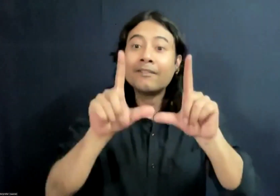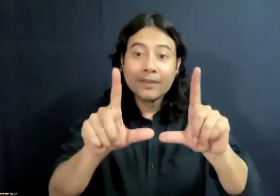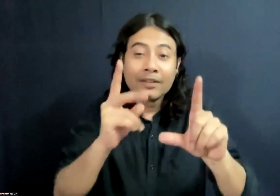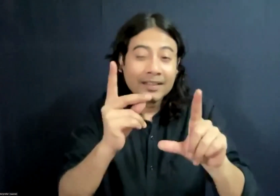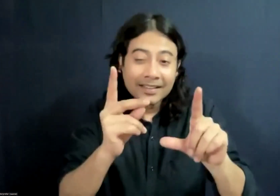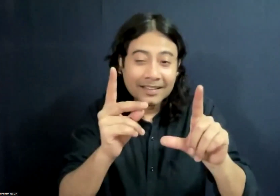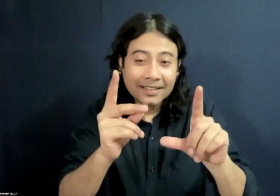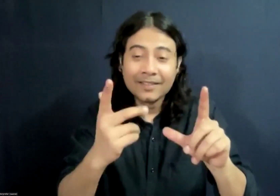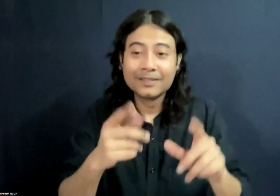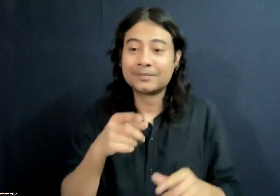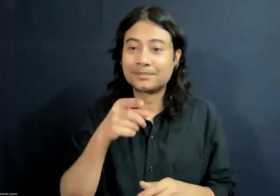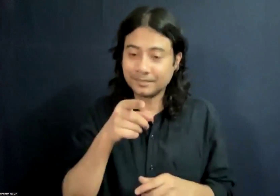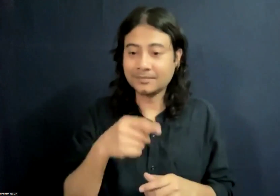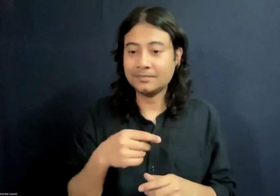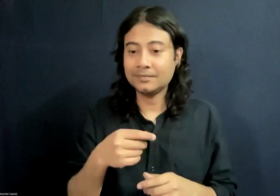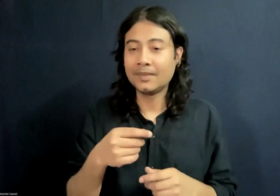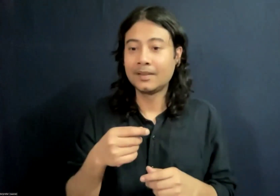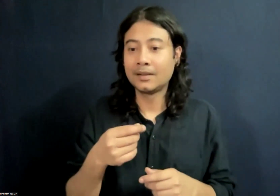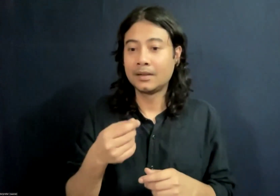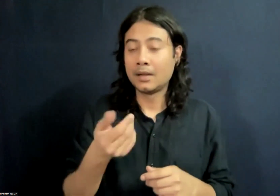taking a selfie along with that.